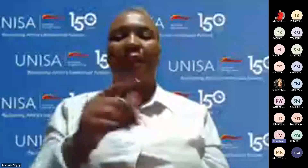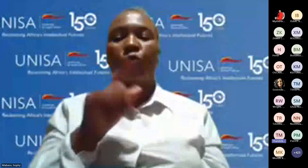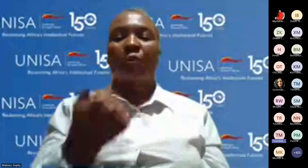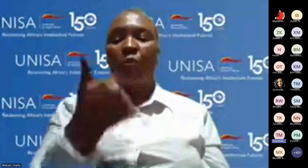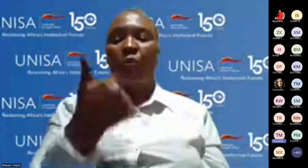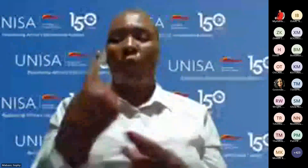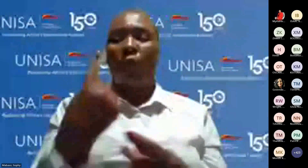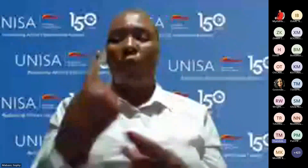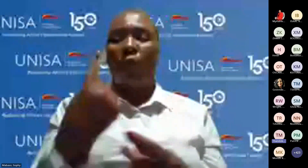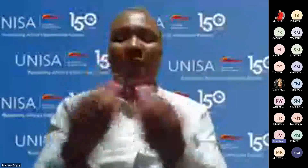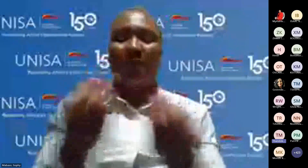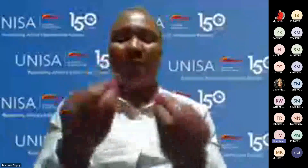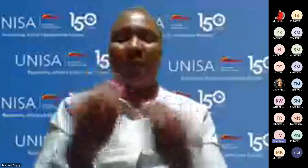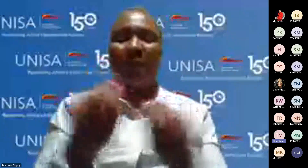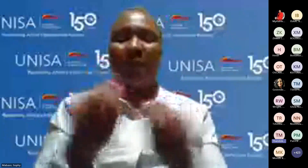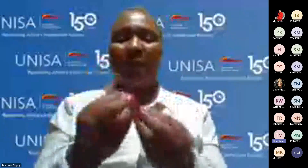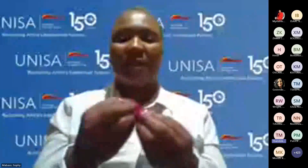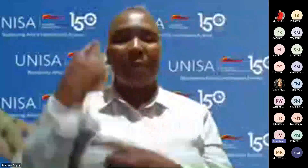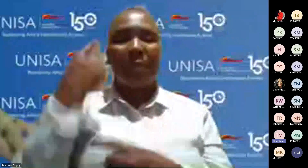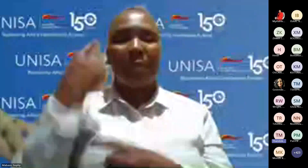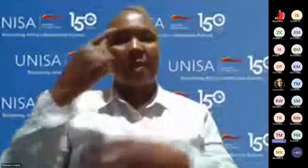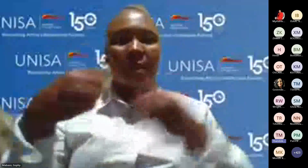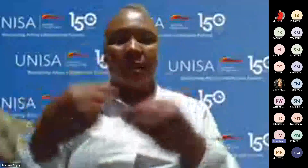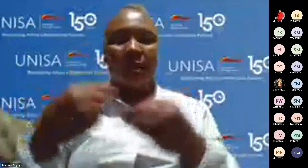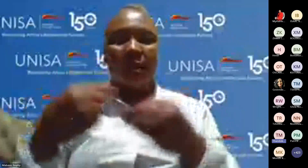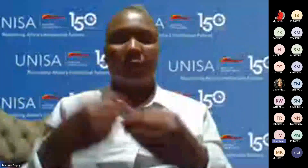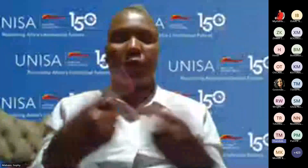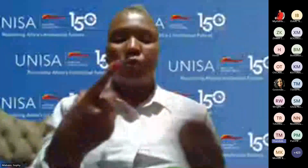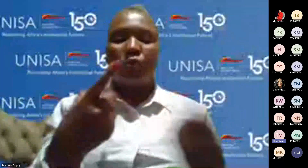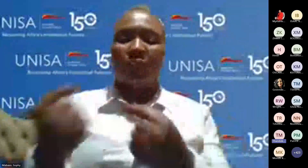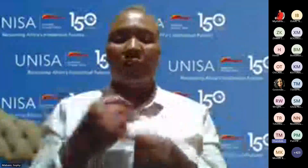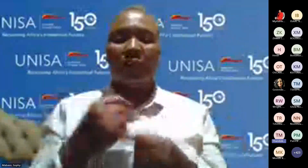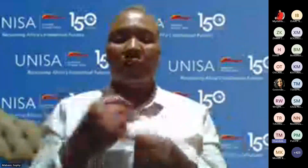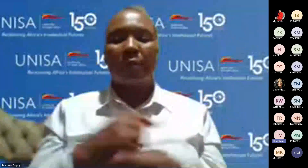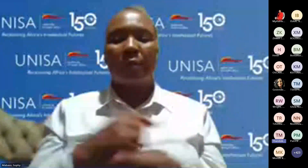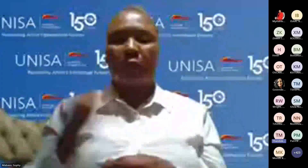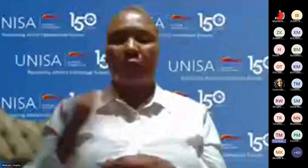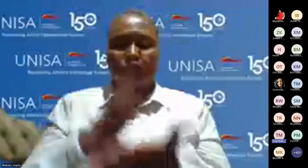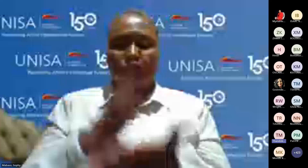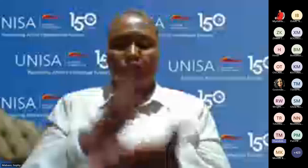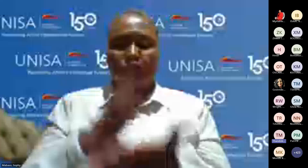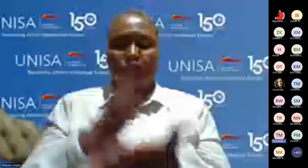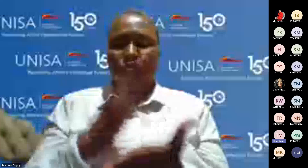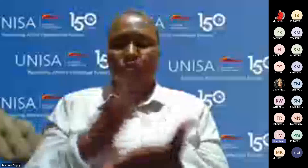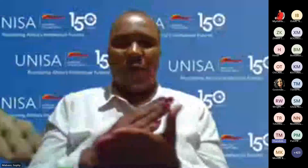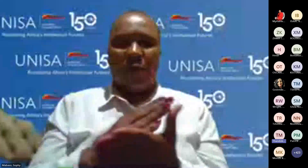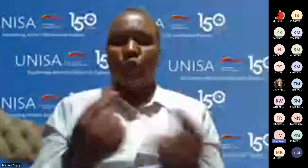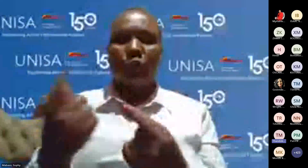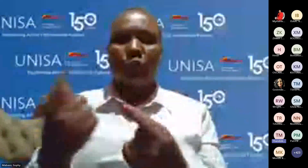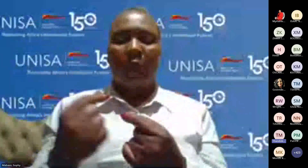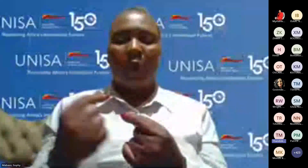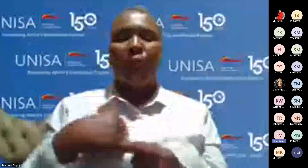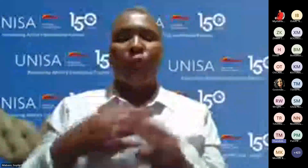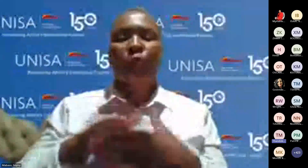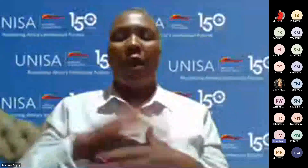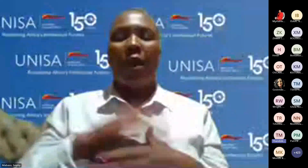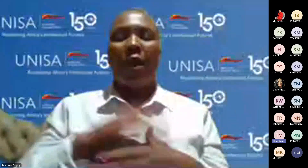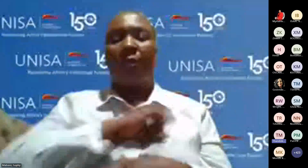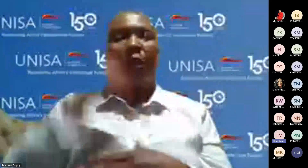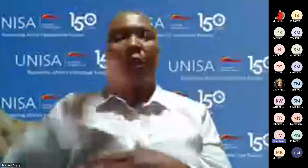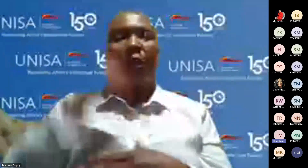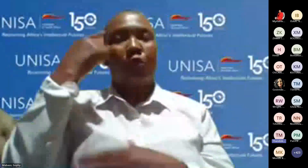thinking of doing, but I was not certain if it was going to disconnect the app or would the app still continue. So